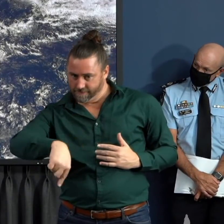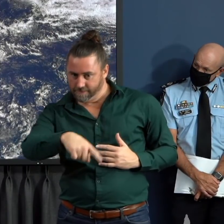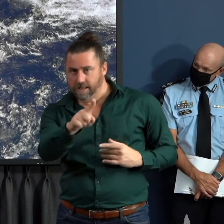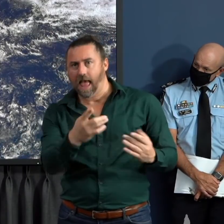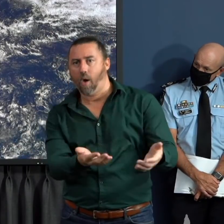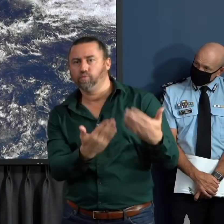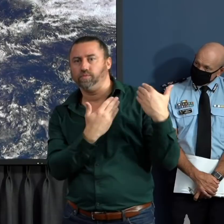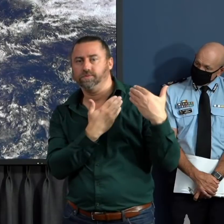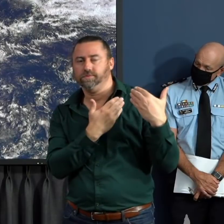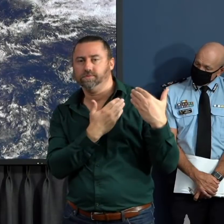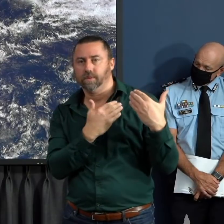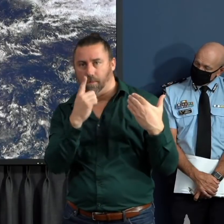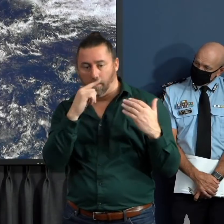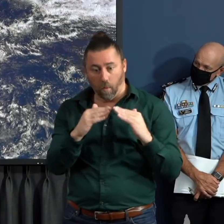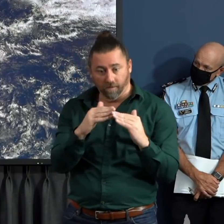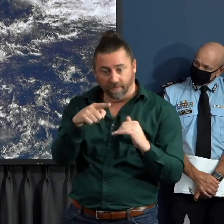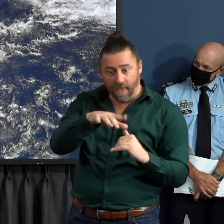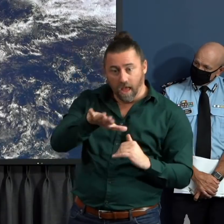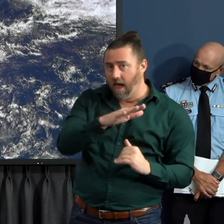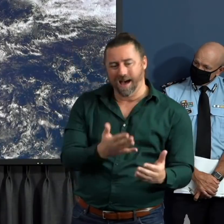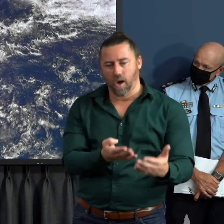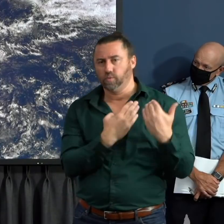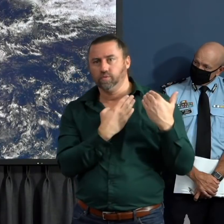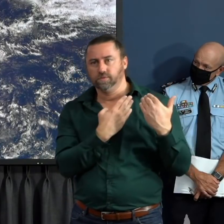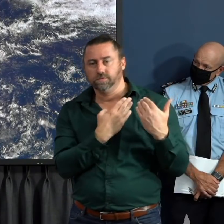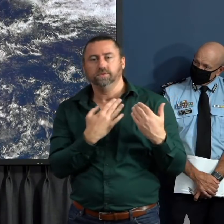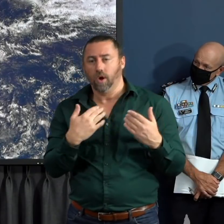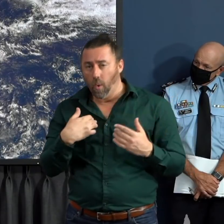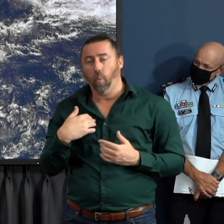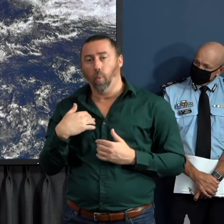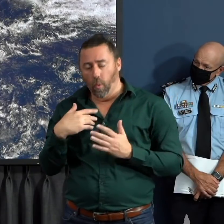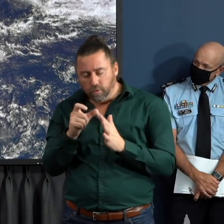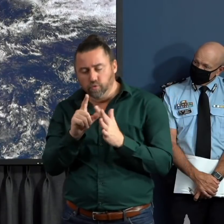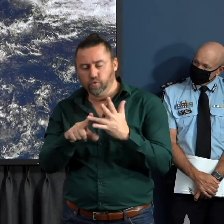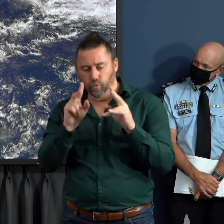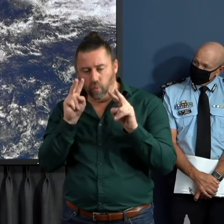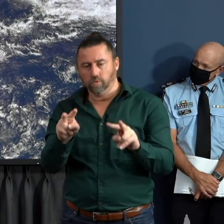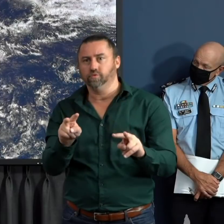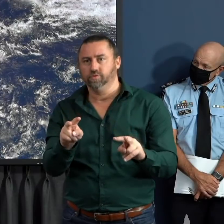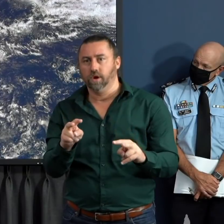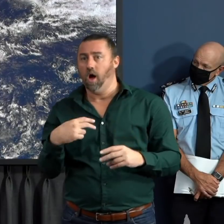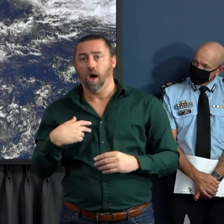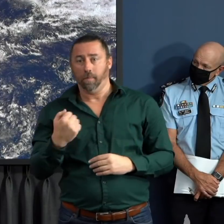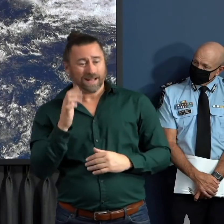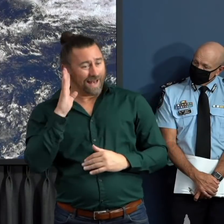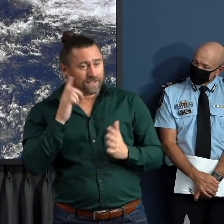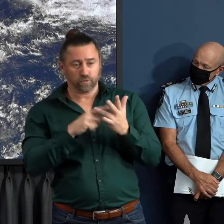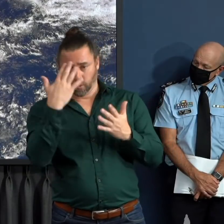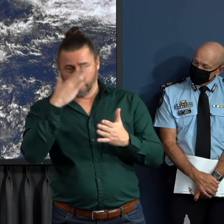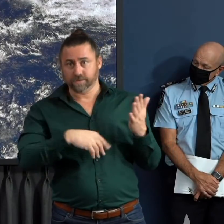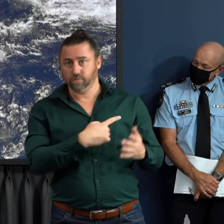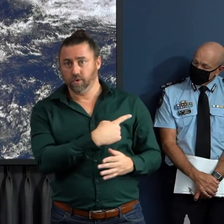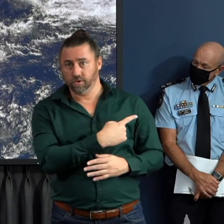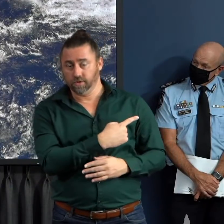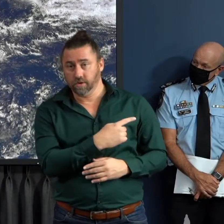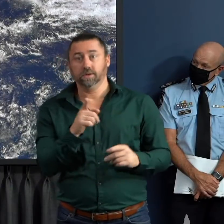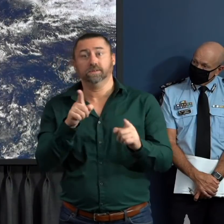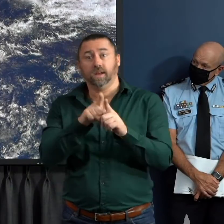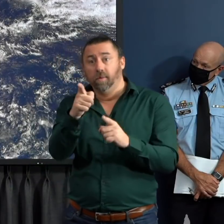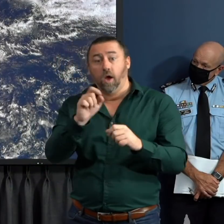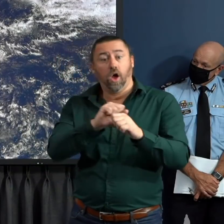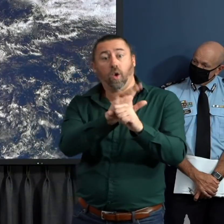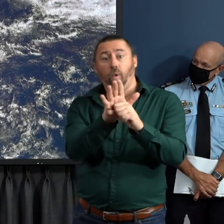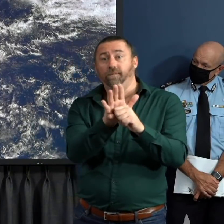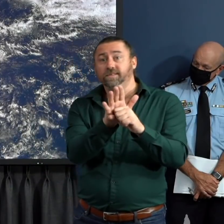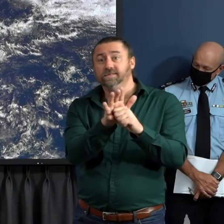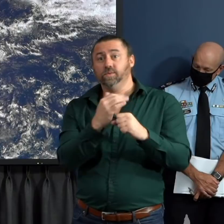are keeping a very close eye on what is happening across the southeast. But we will listen to that expert advice. Now, Queensland, we listened to the expert advice when it came